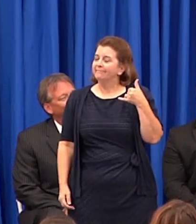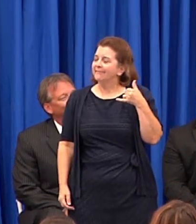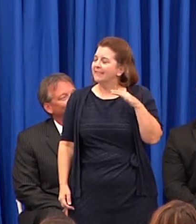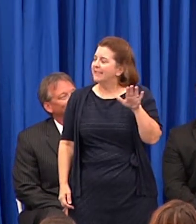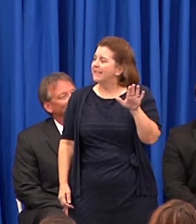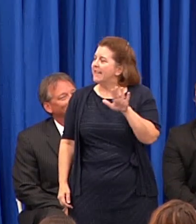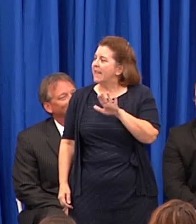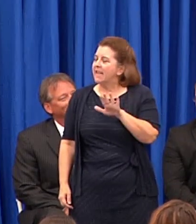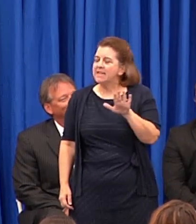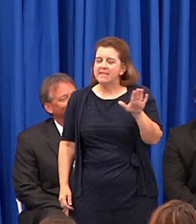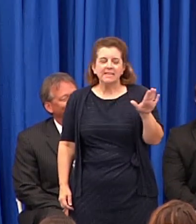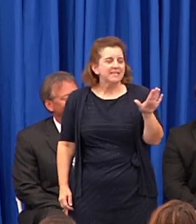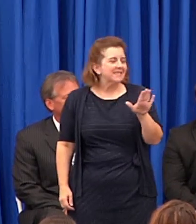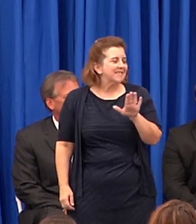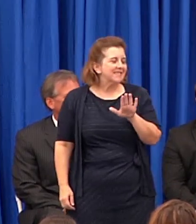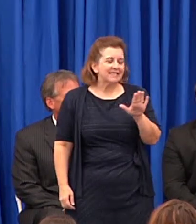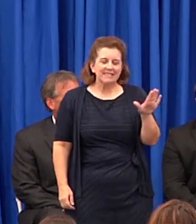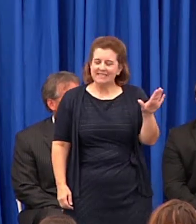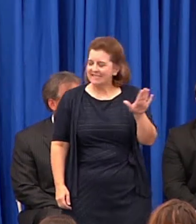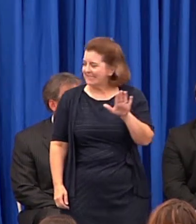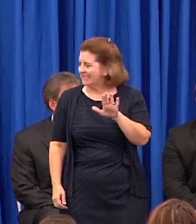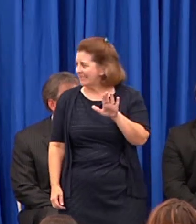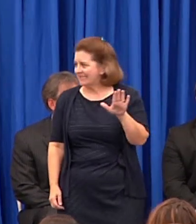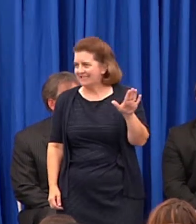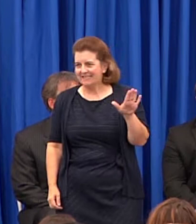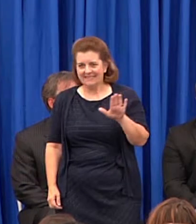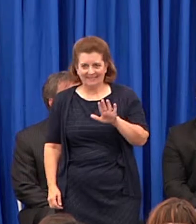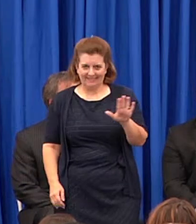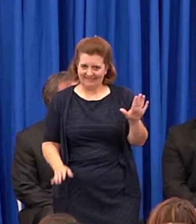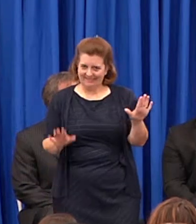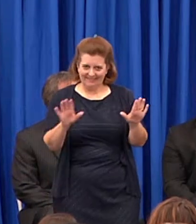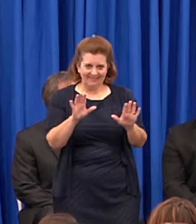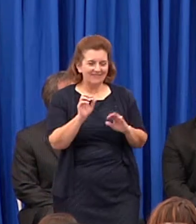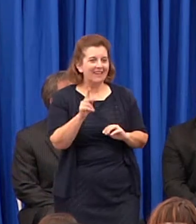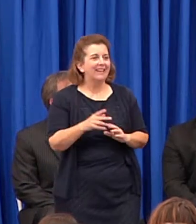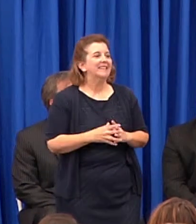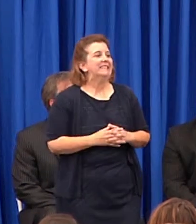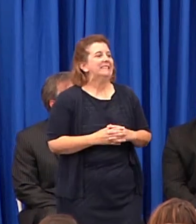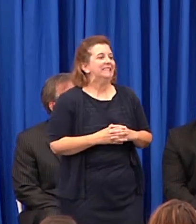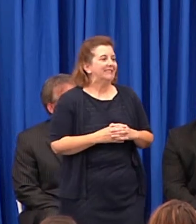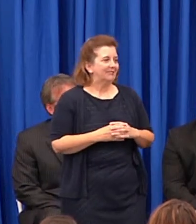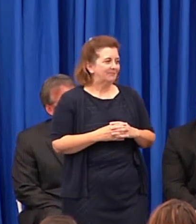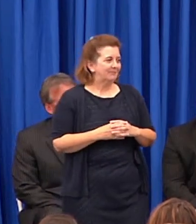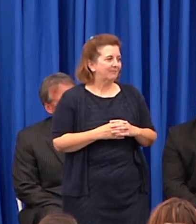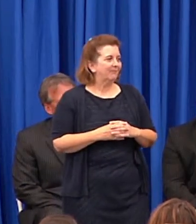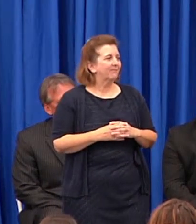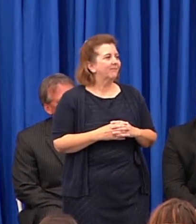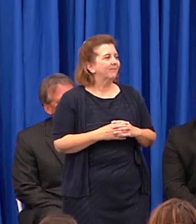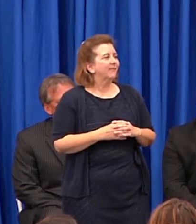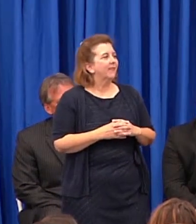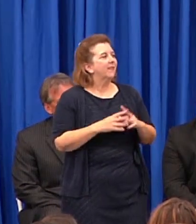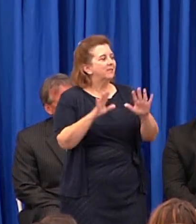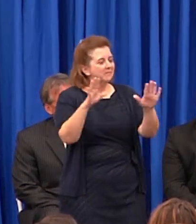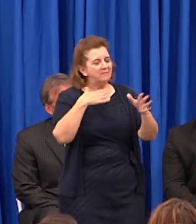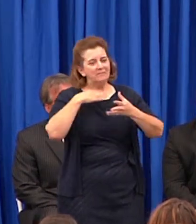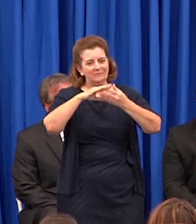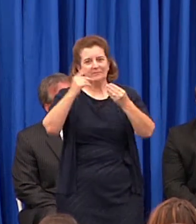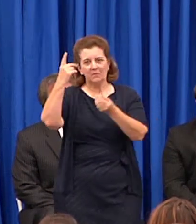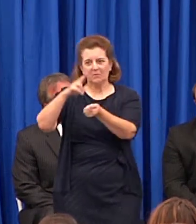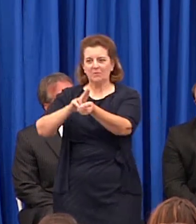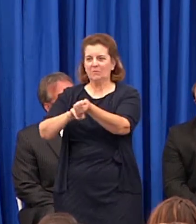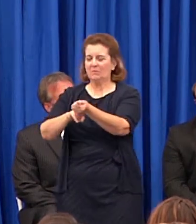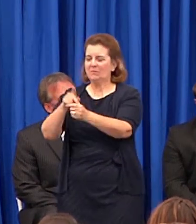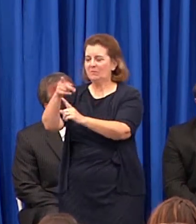Okay, would you agree that's not critical thinking? Don't pick that answer. Well, I do want to tell you about a nurse who did